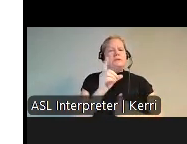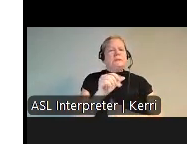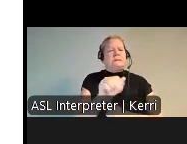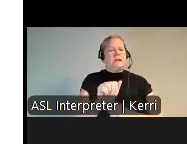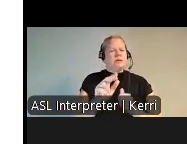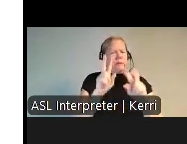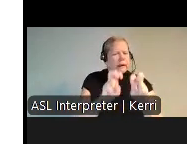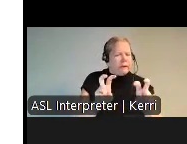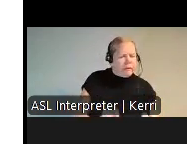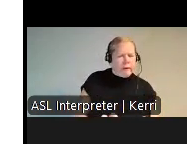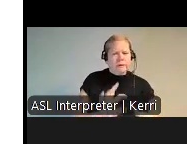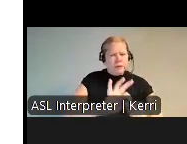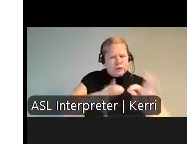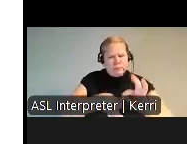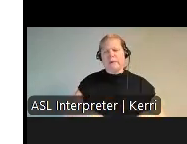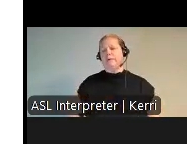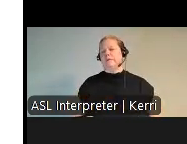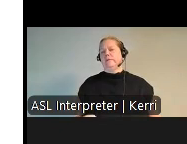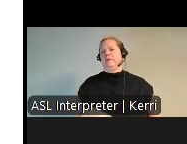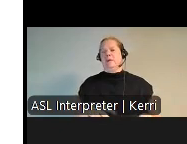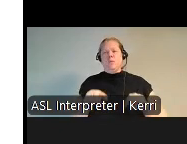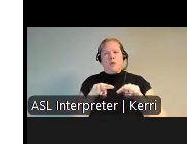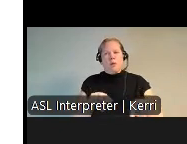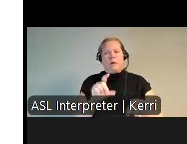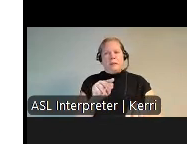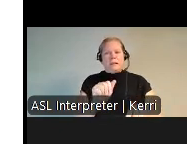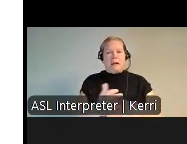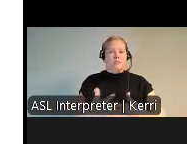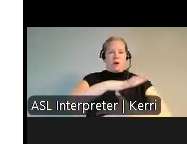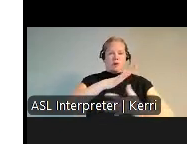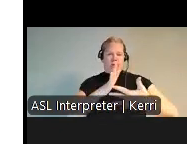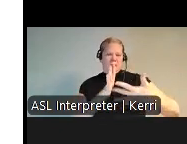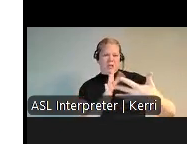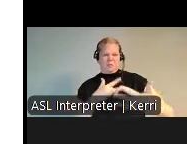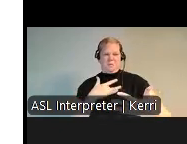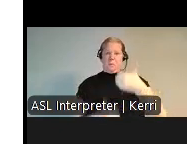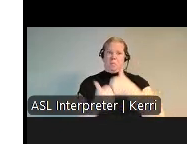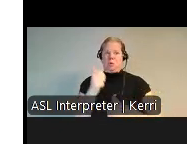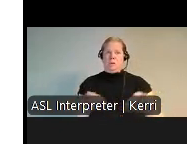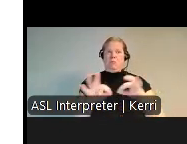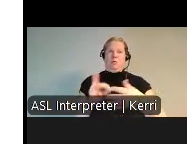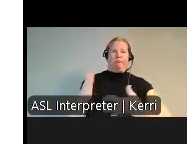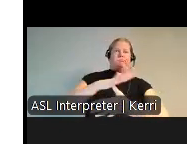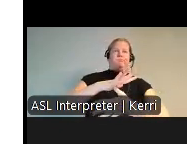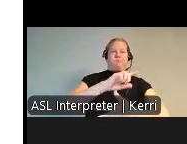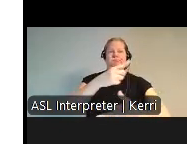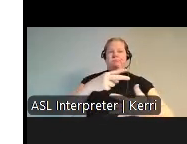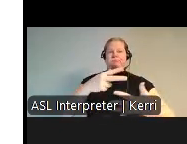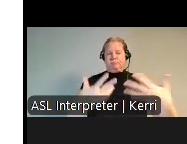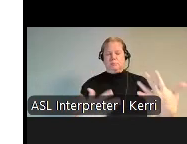and interpret, and then look at that data and prioritize what feels most important,